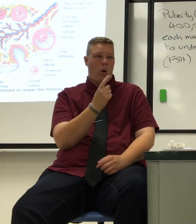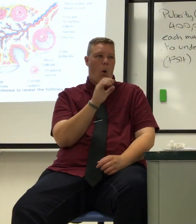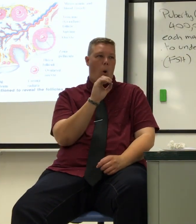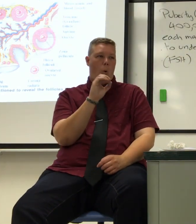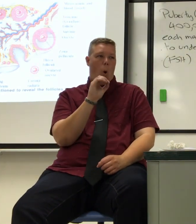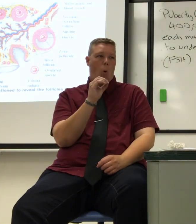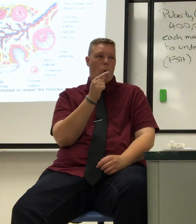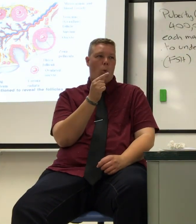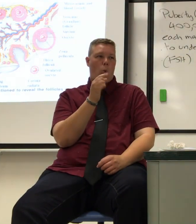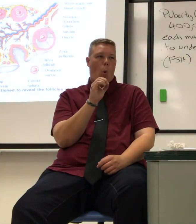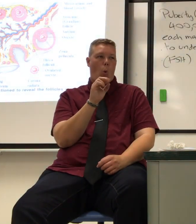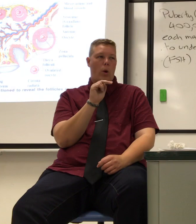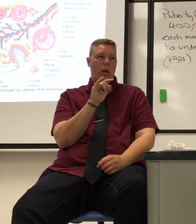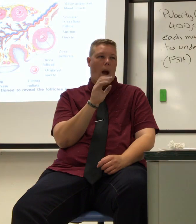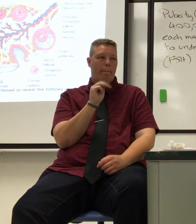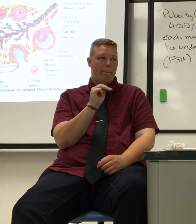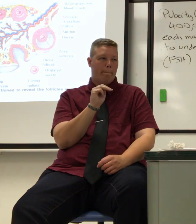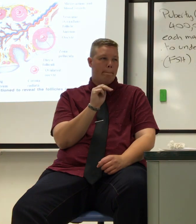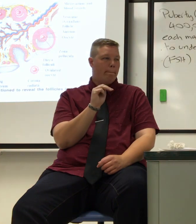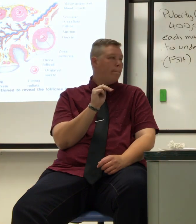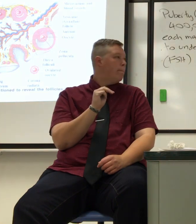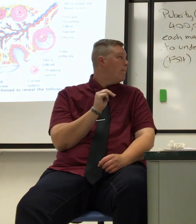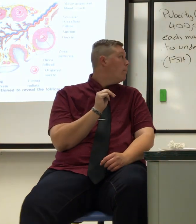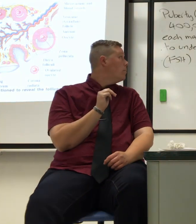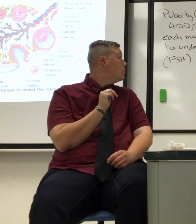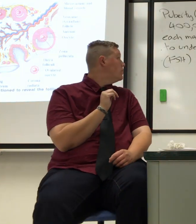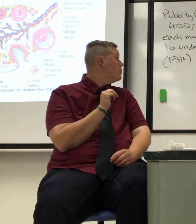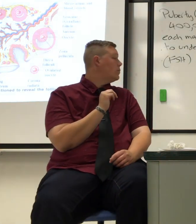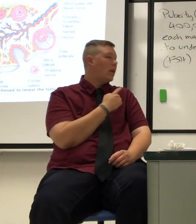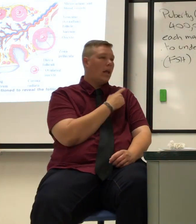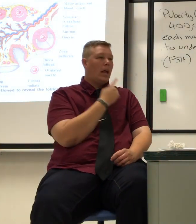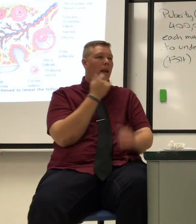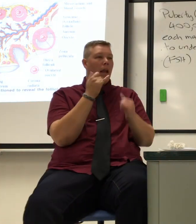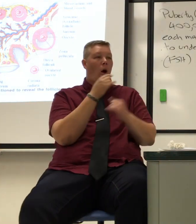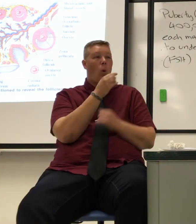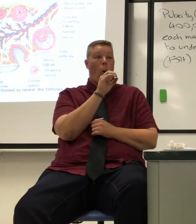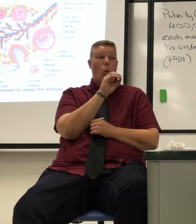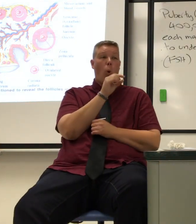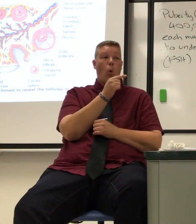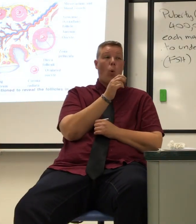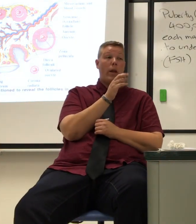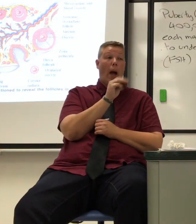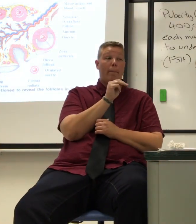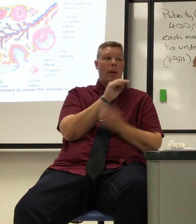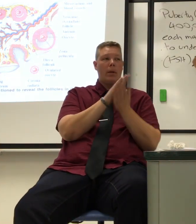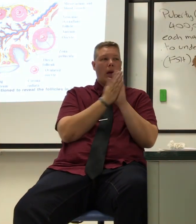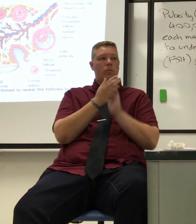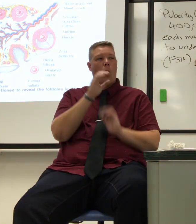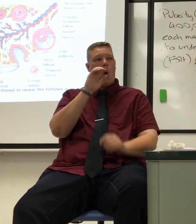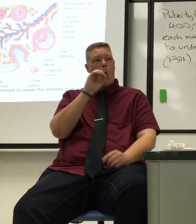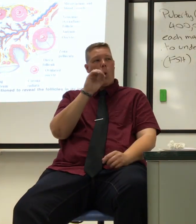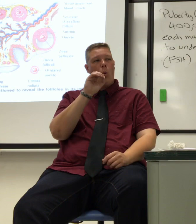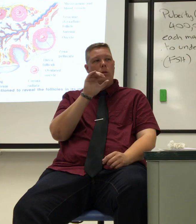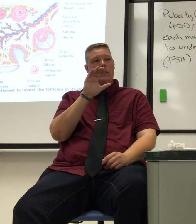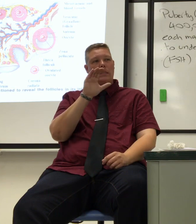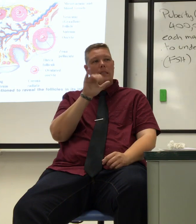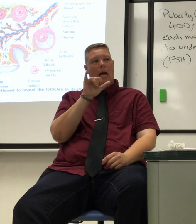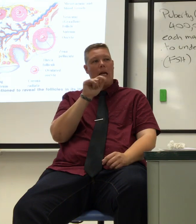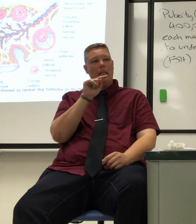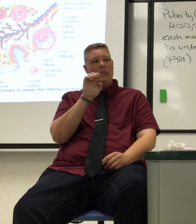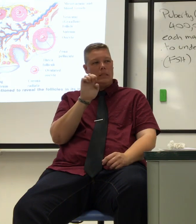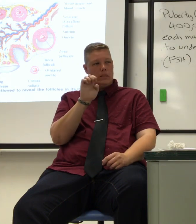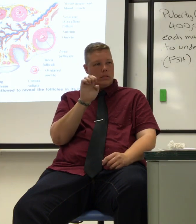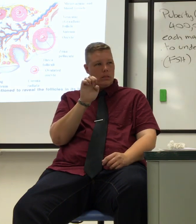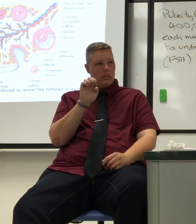now you start to call them oocyte. Okay, that's the term that's used.